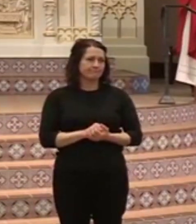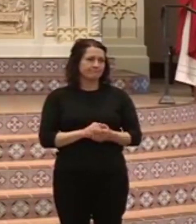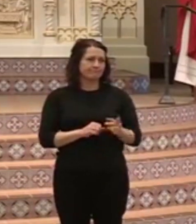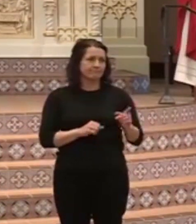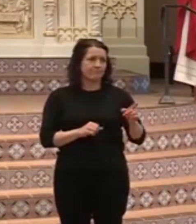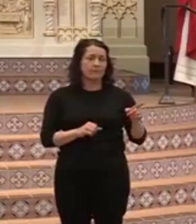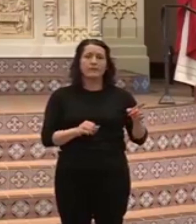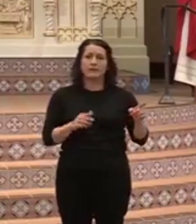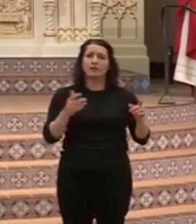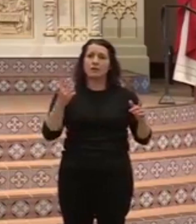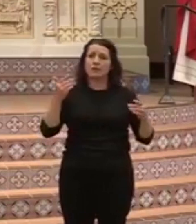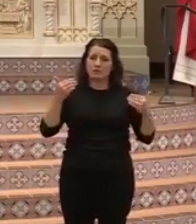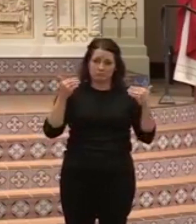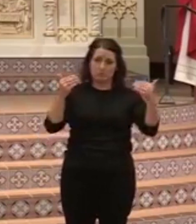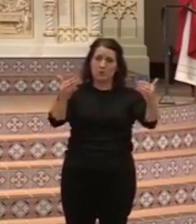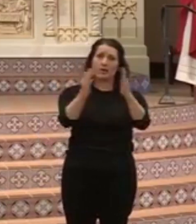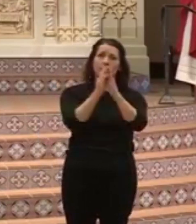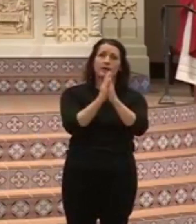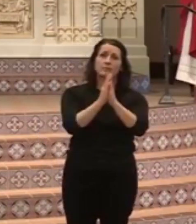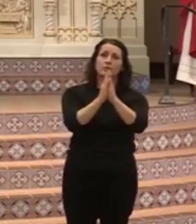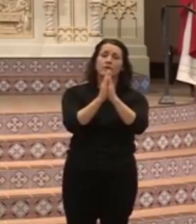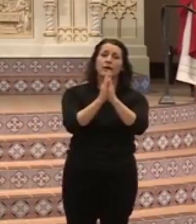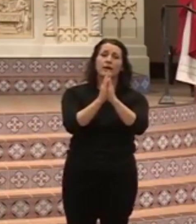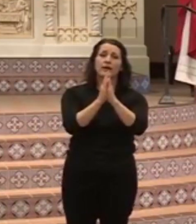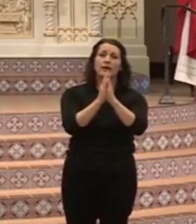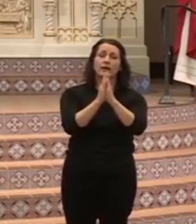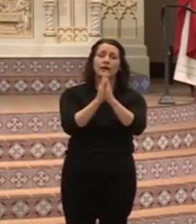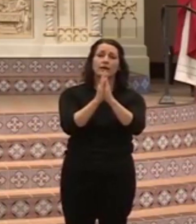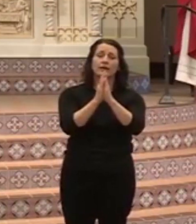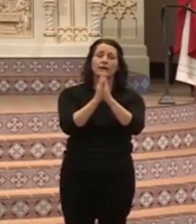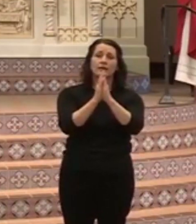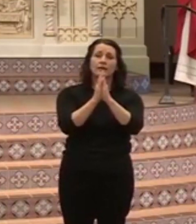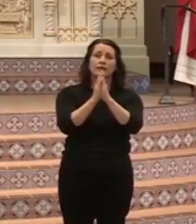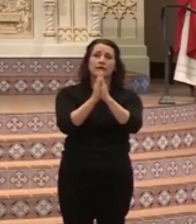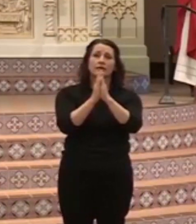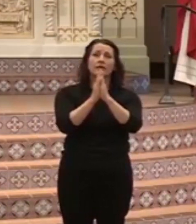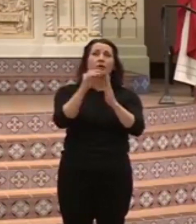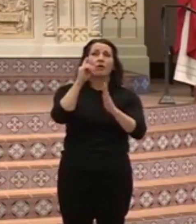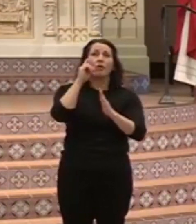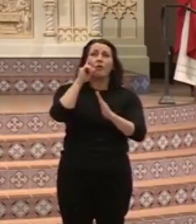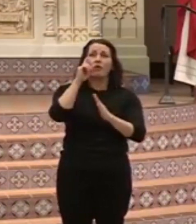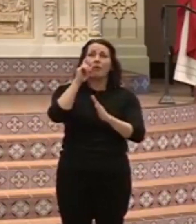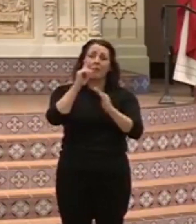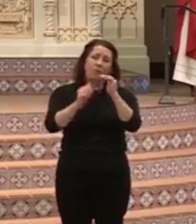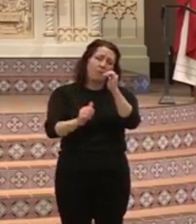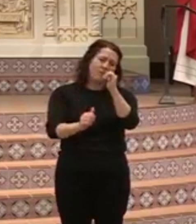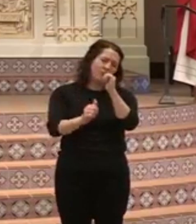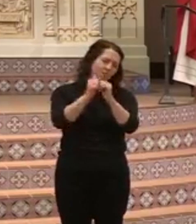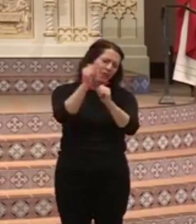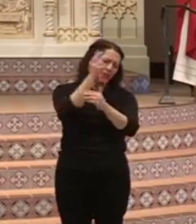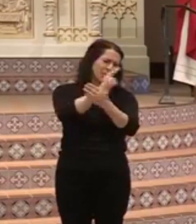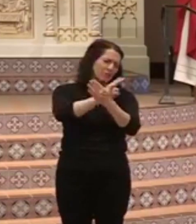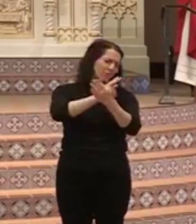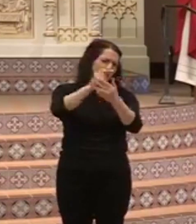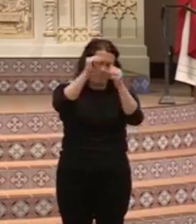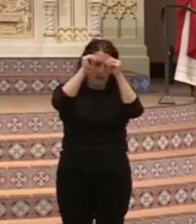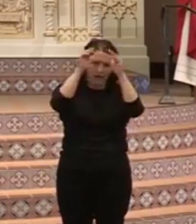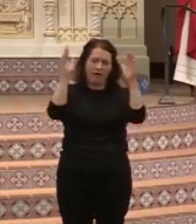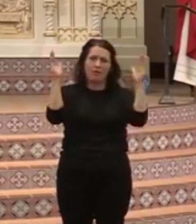Let us pray also for our most holy Father,